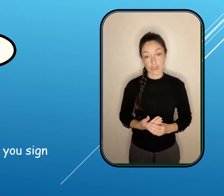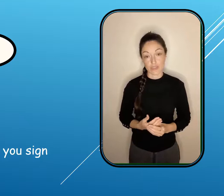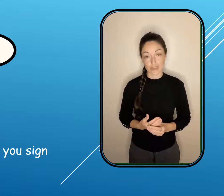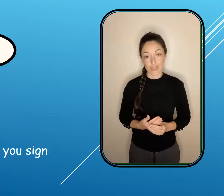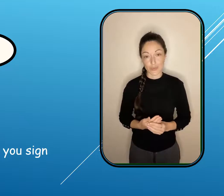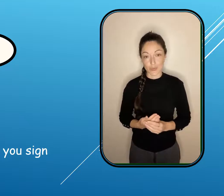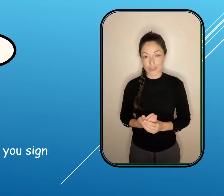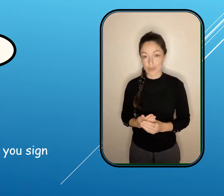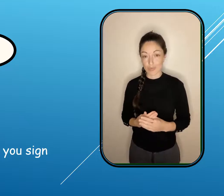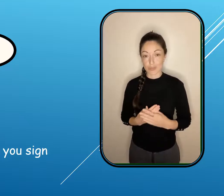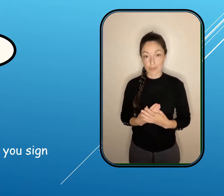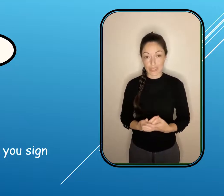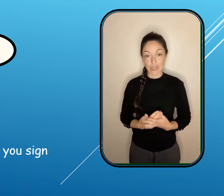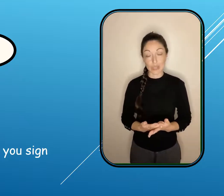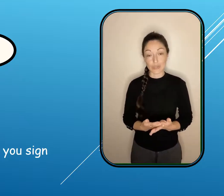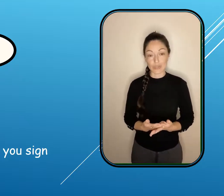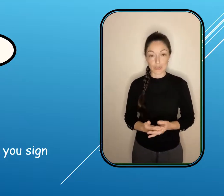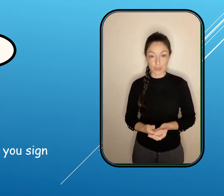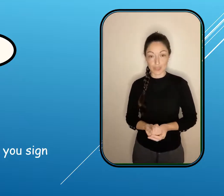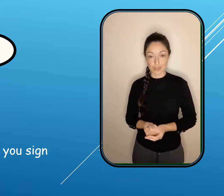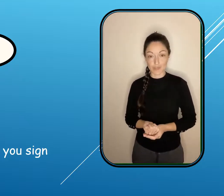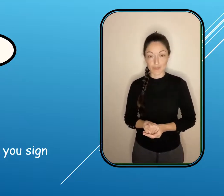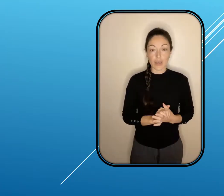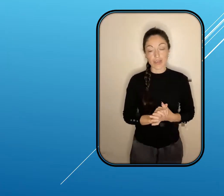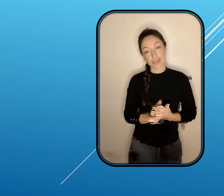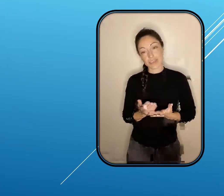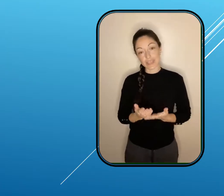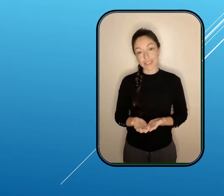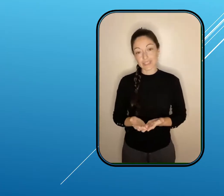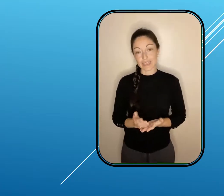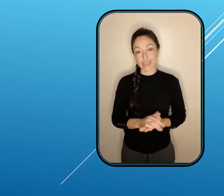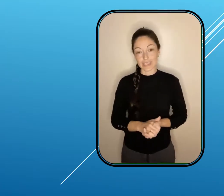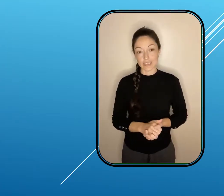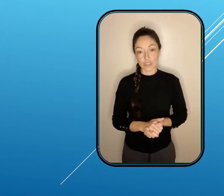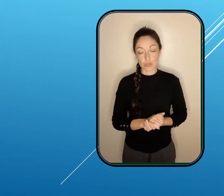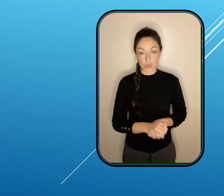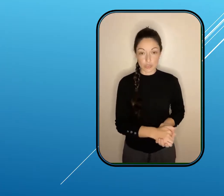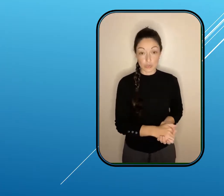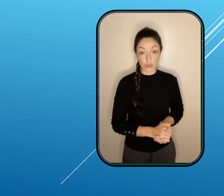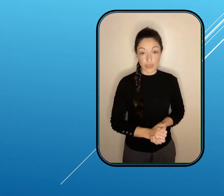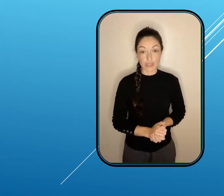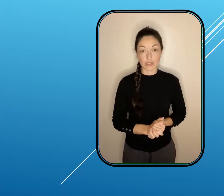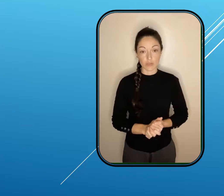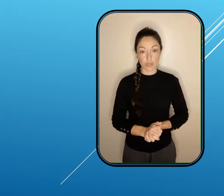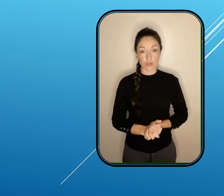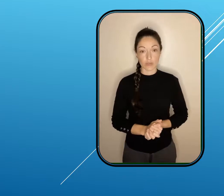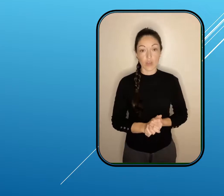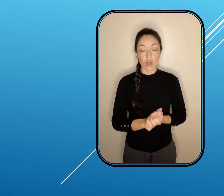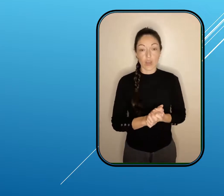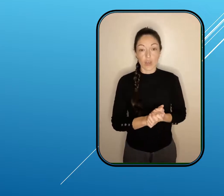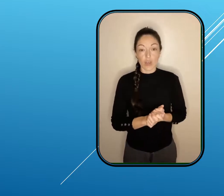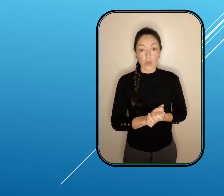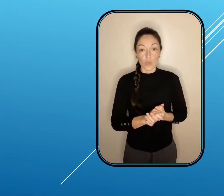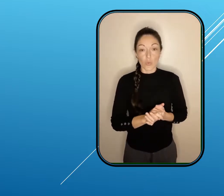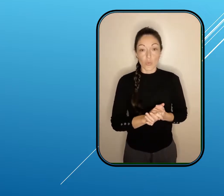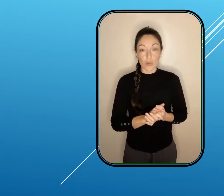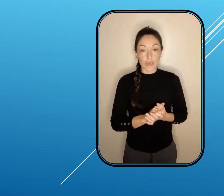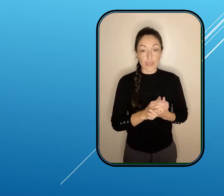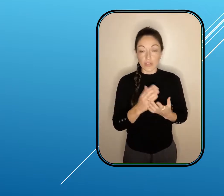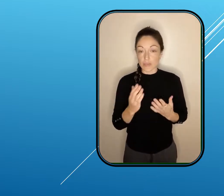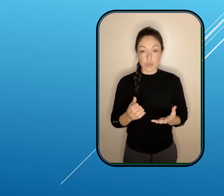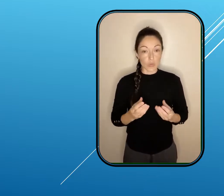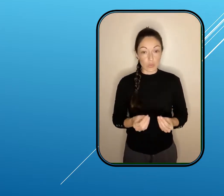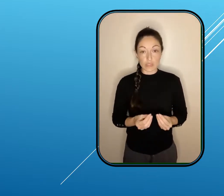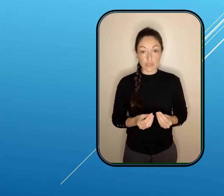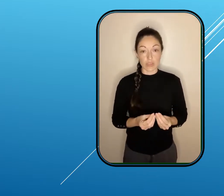them understanding you. We want to give them as many clues as we can. And then tied into that is to always use your face as well. We